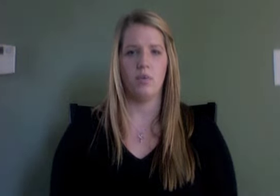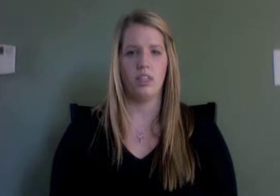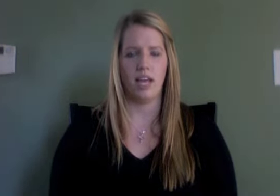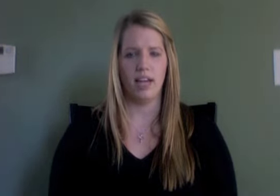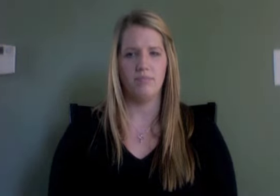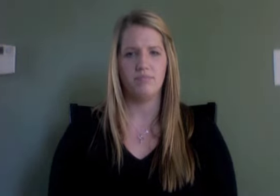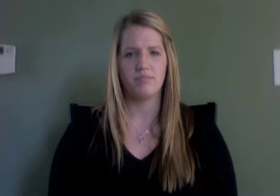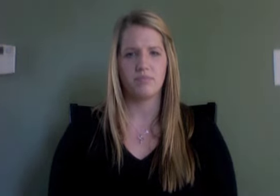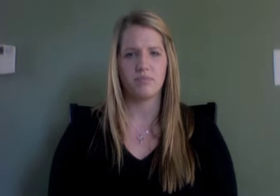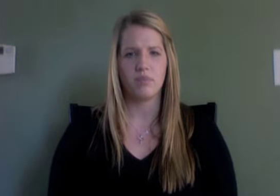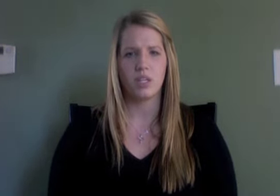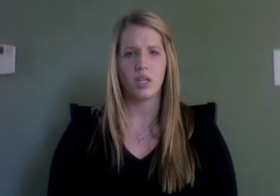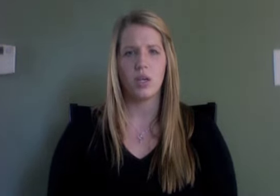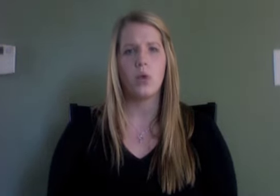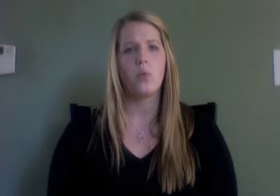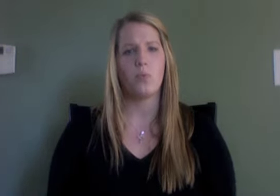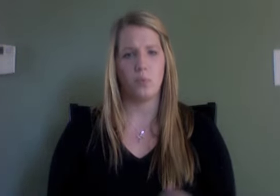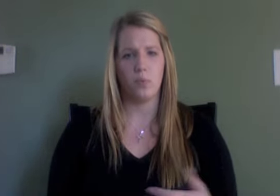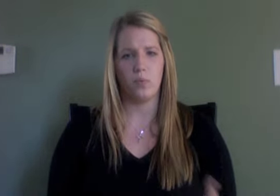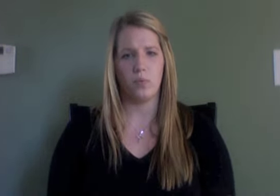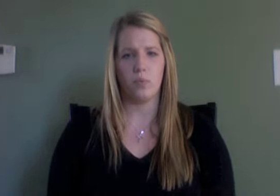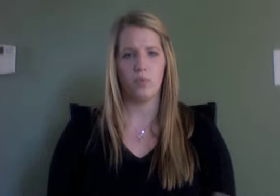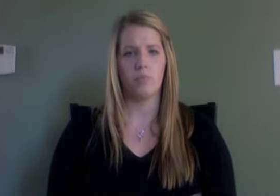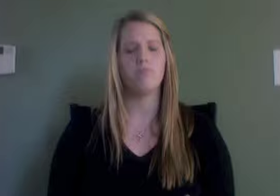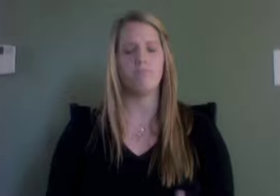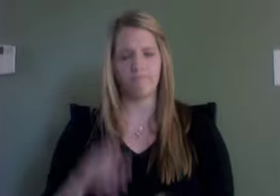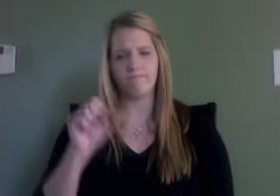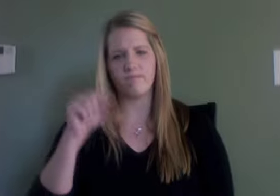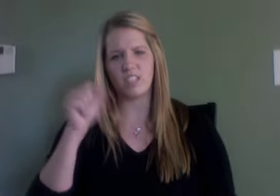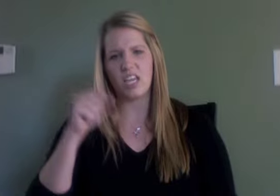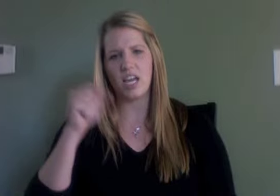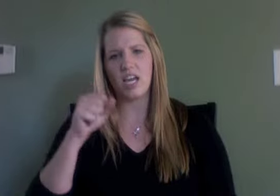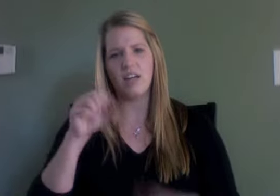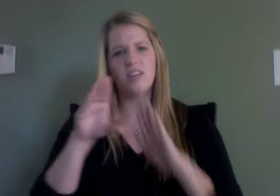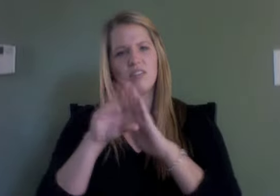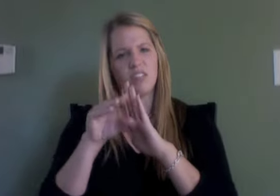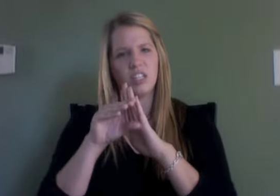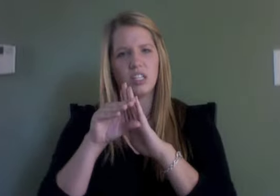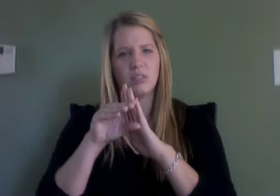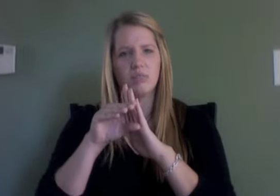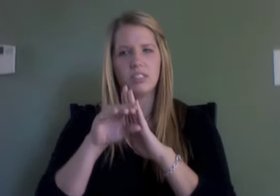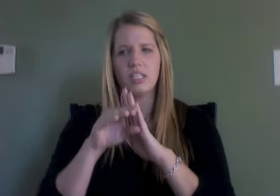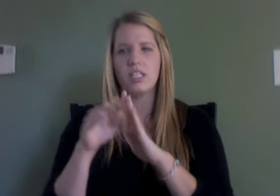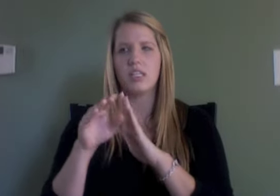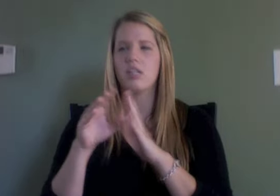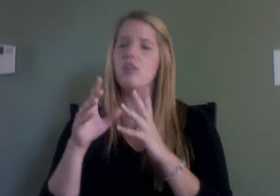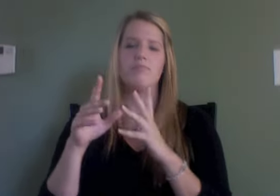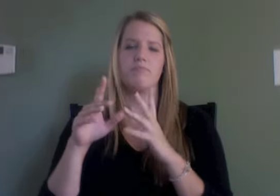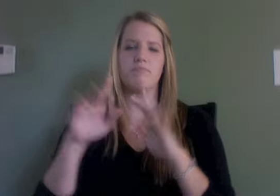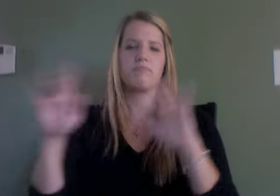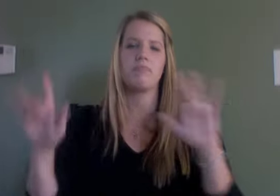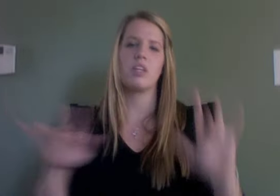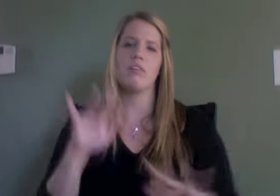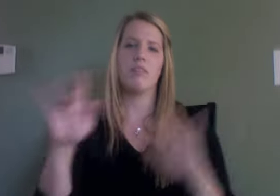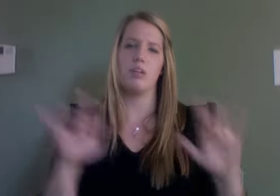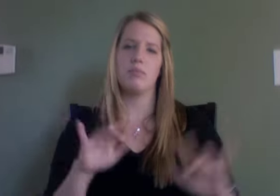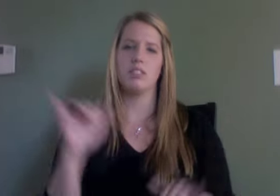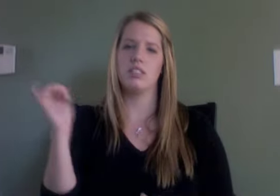that. I think, even though the film photography is kind of an old-fashioned technology, as you said, it's